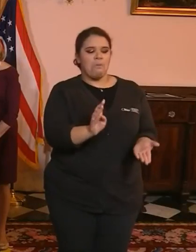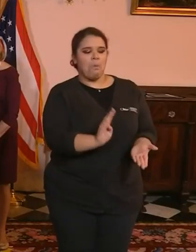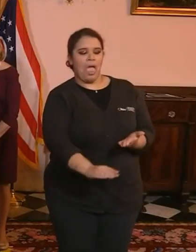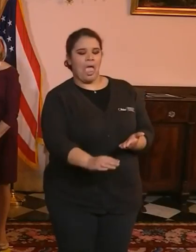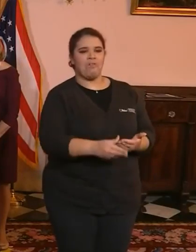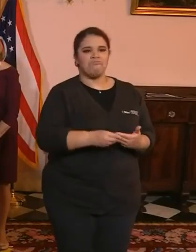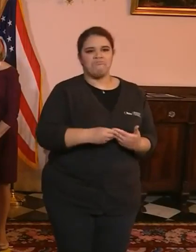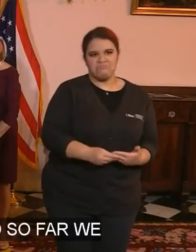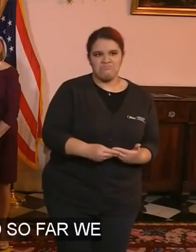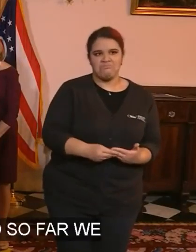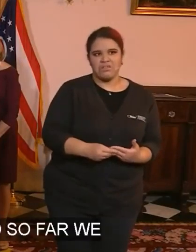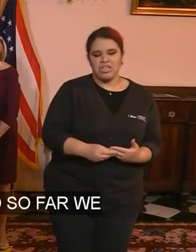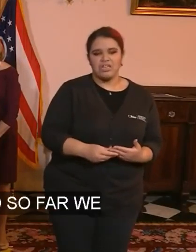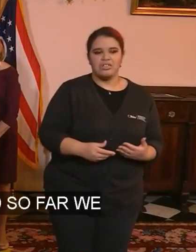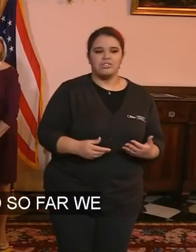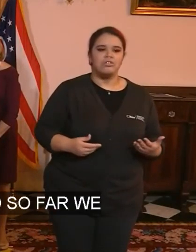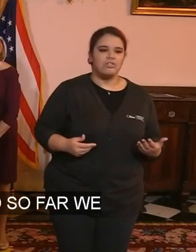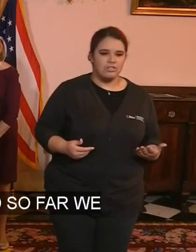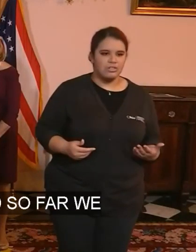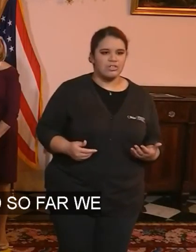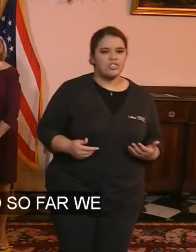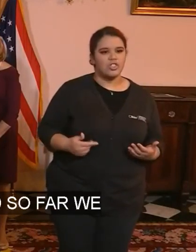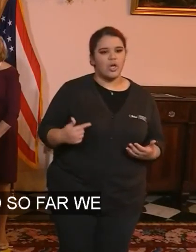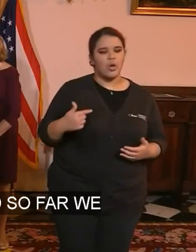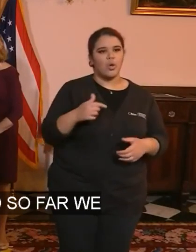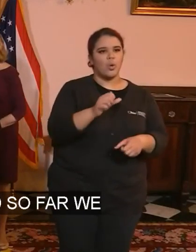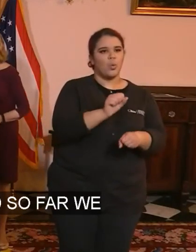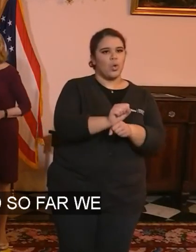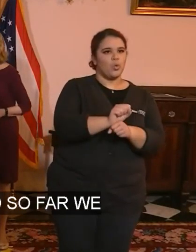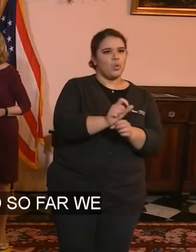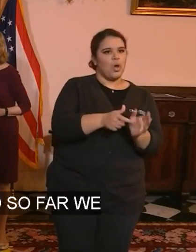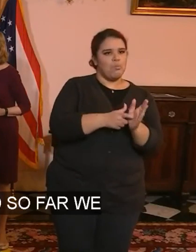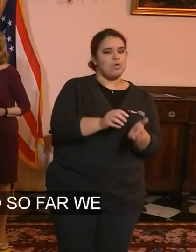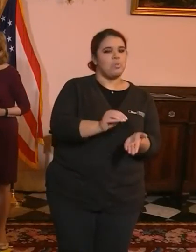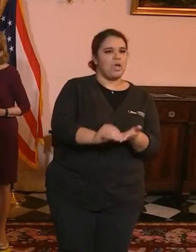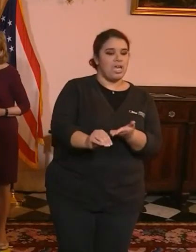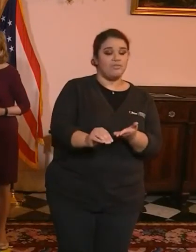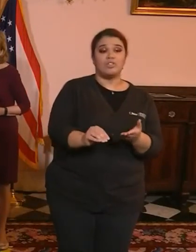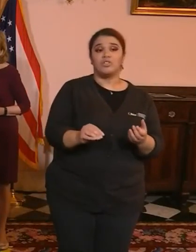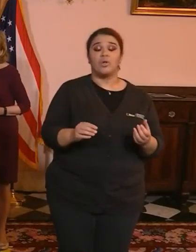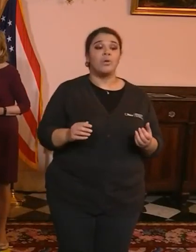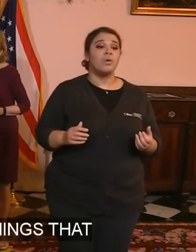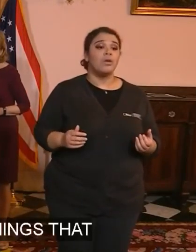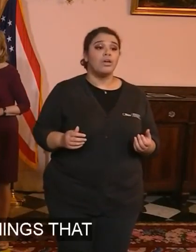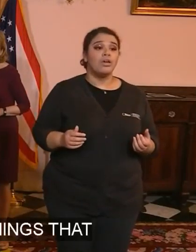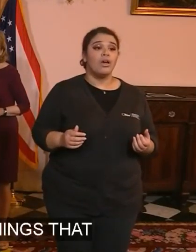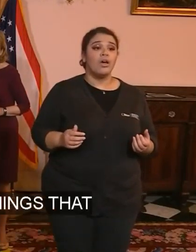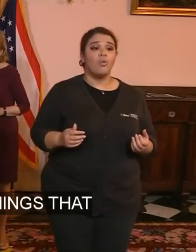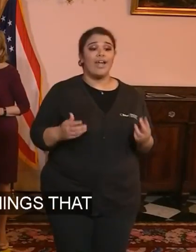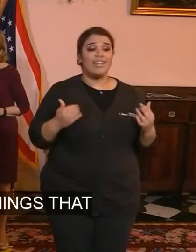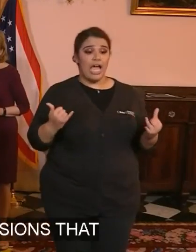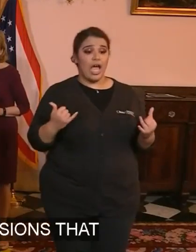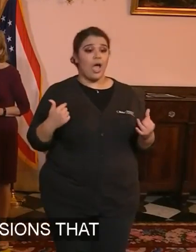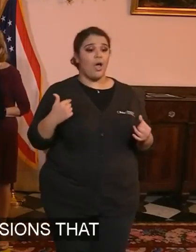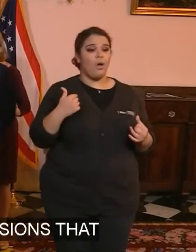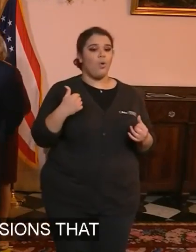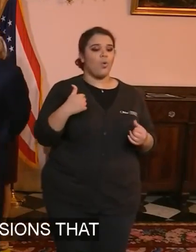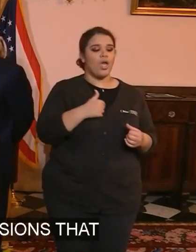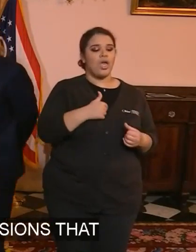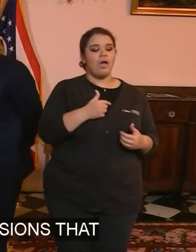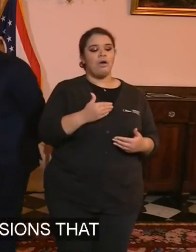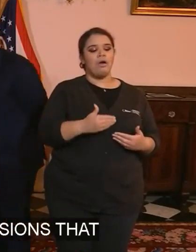So we'll hold decisions that we haven't made or that don't need to be made right now until the time we need to make them. Thank